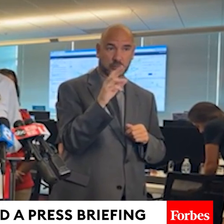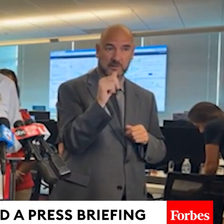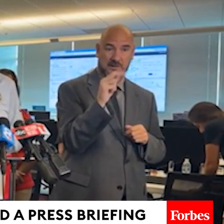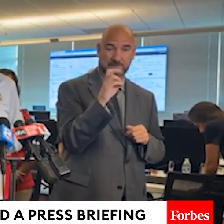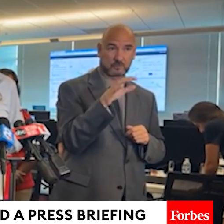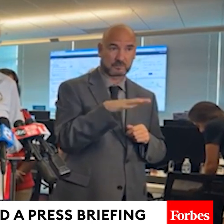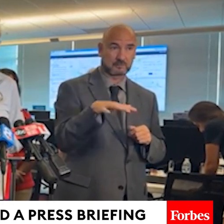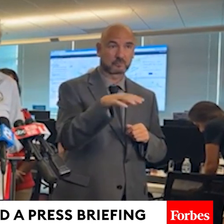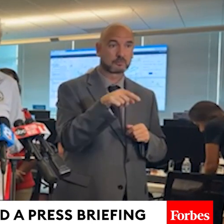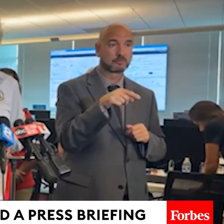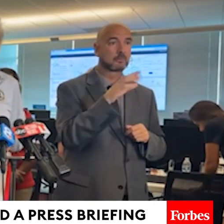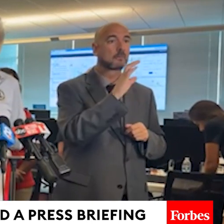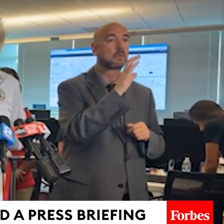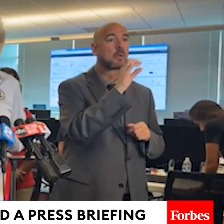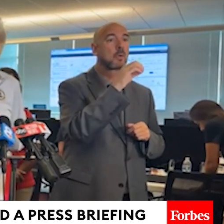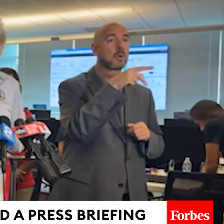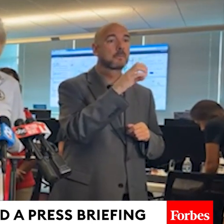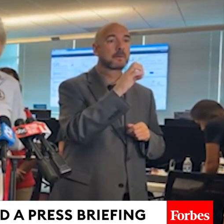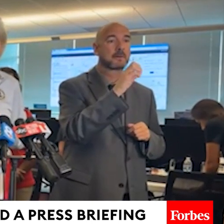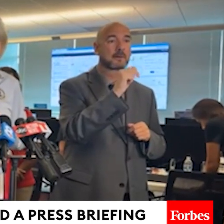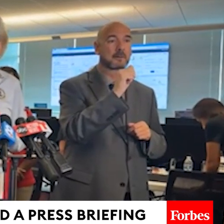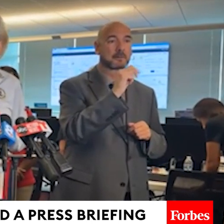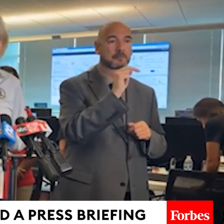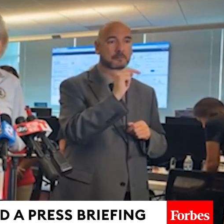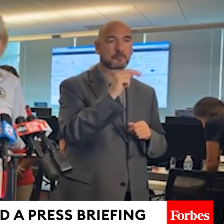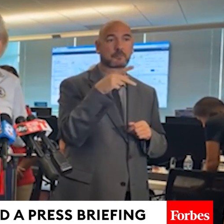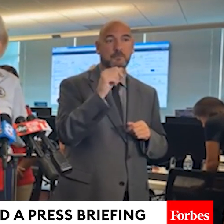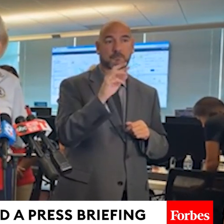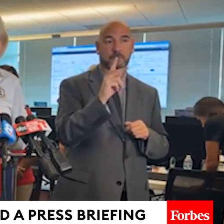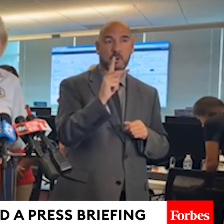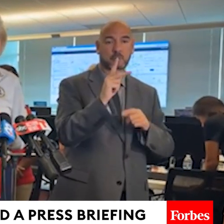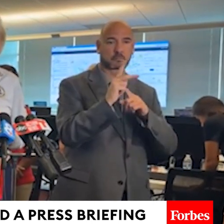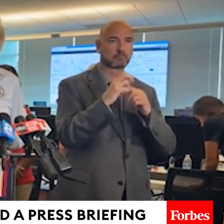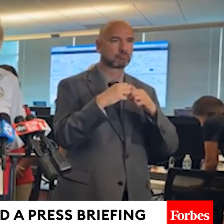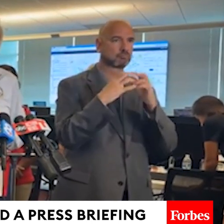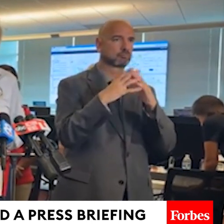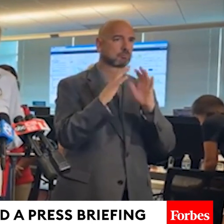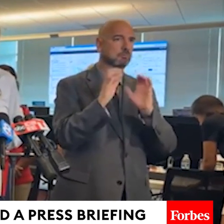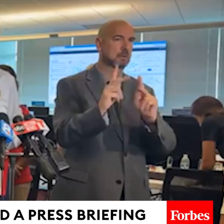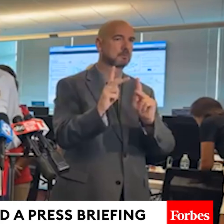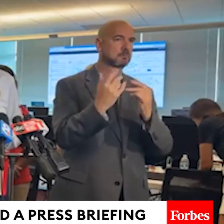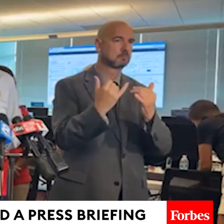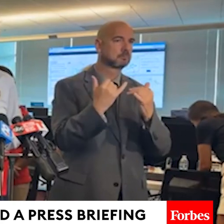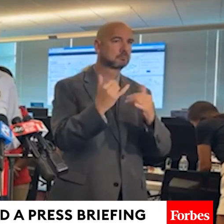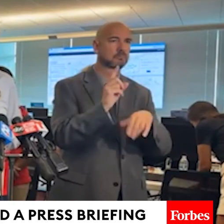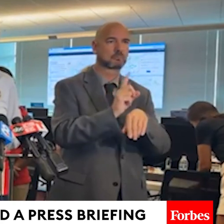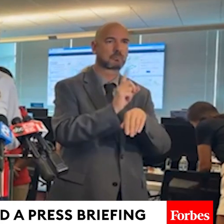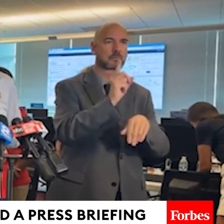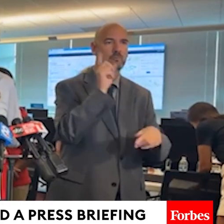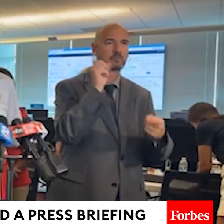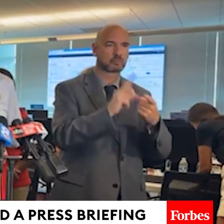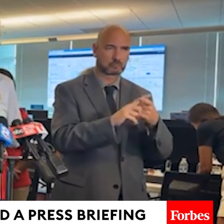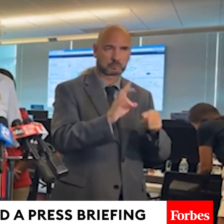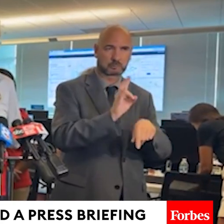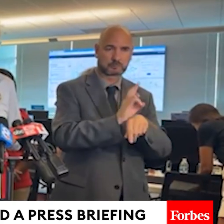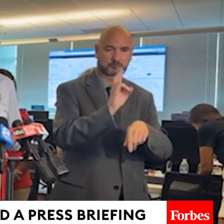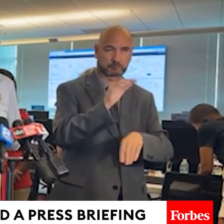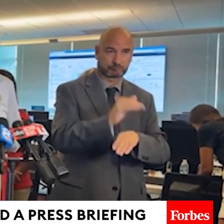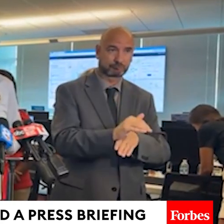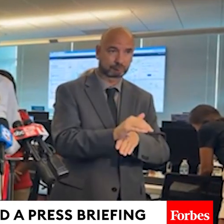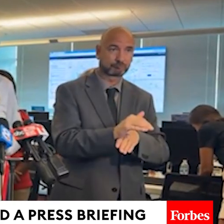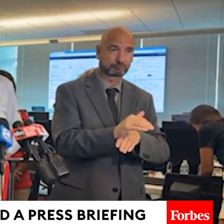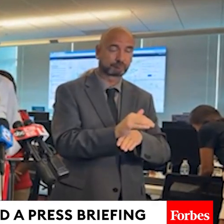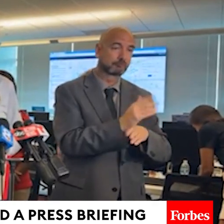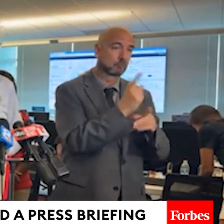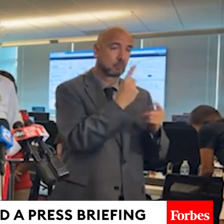be Copeland Park, and that also will open up at 1 o'clock, 1 to 7. And we're planning